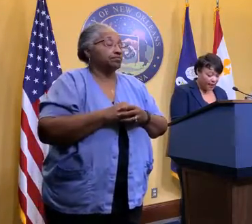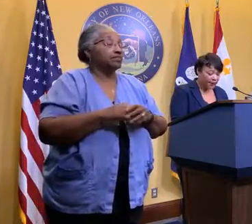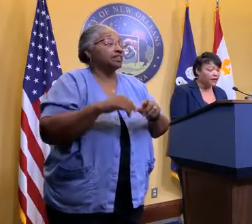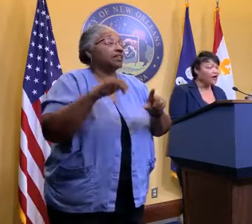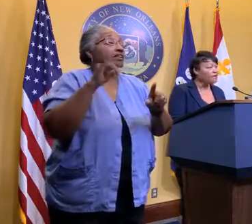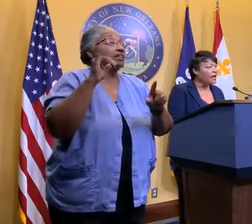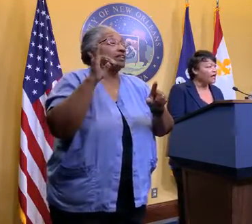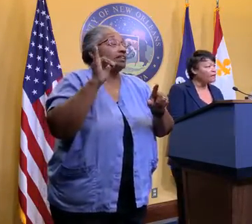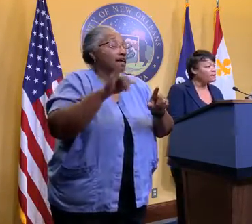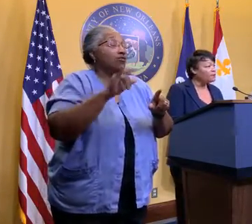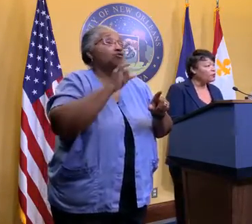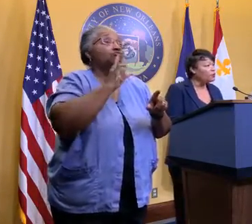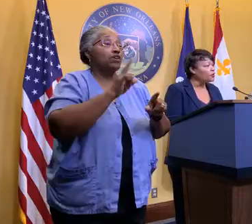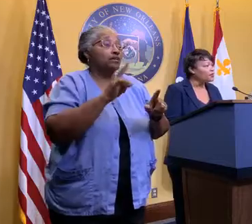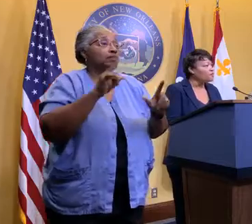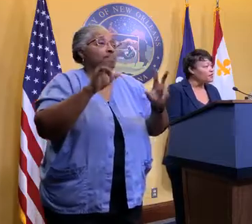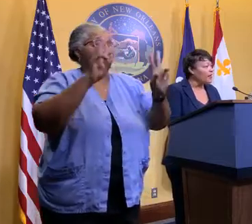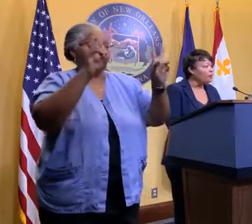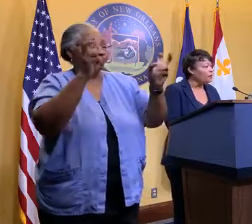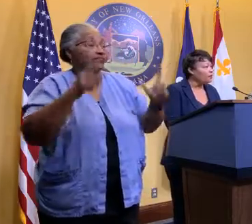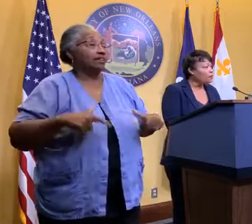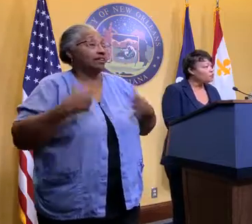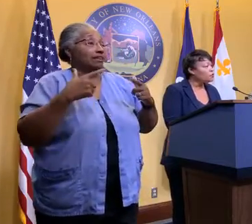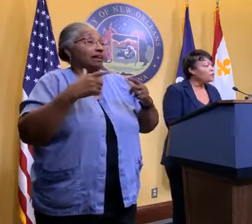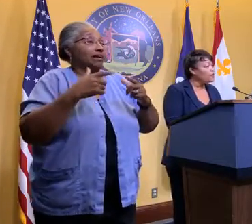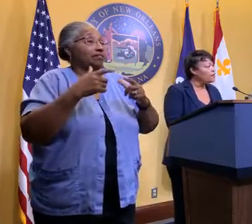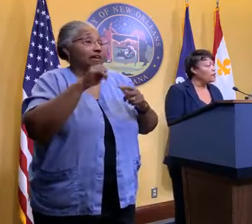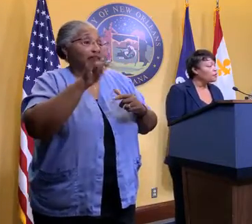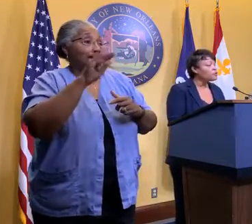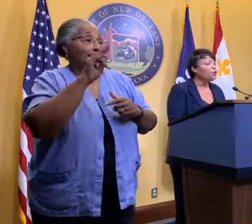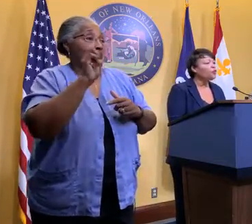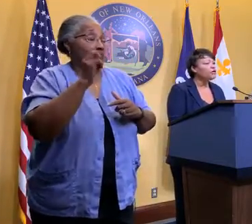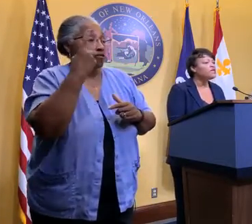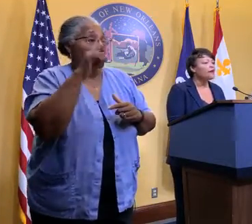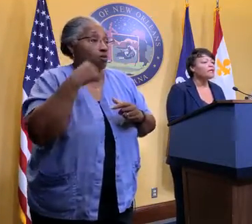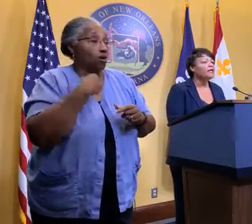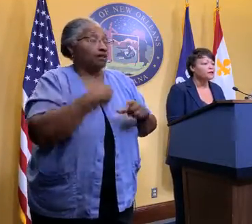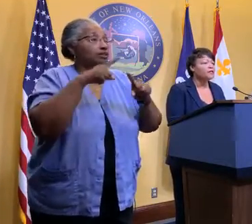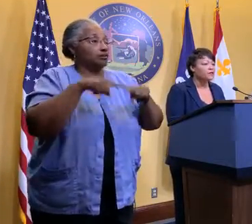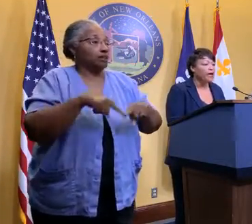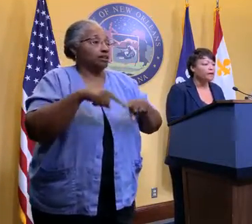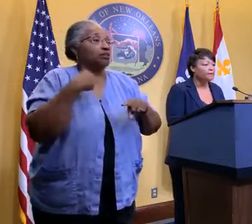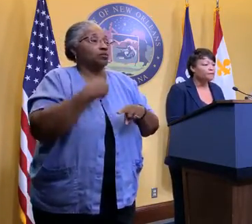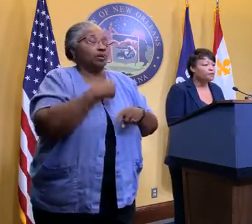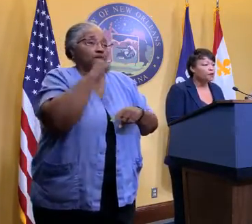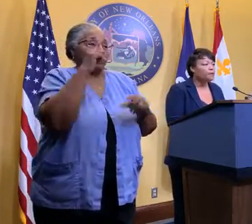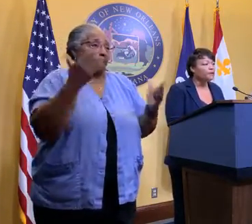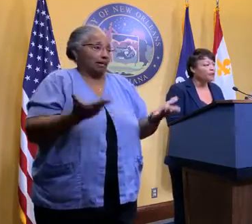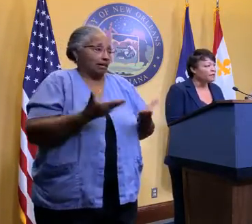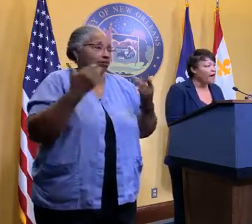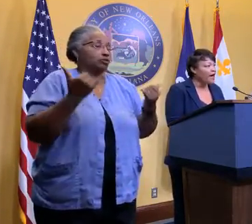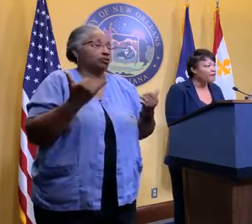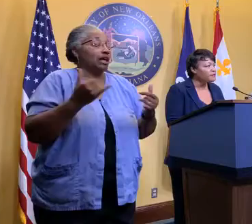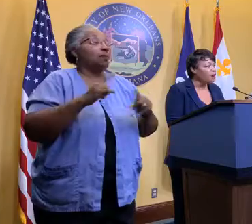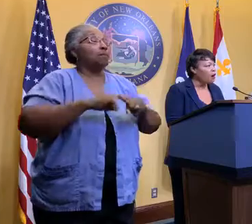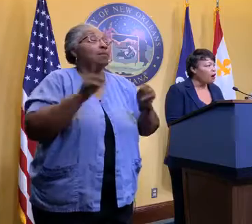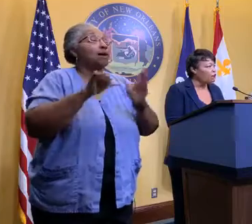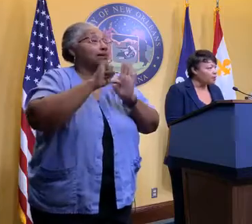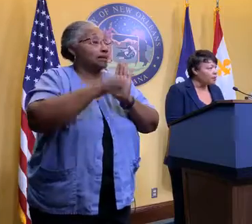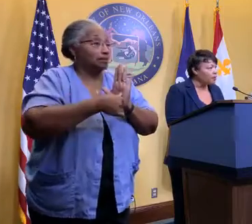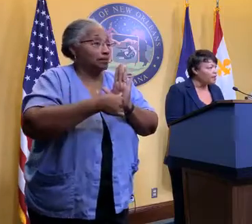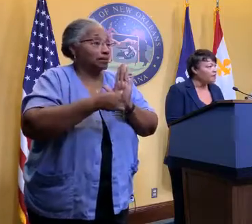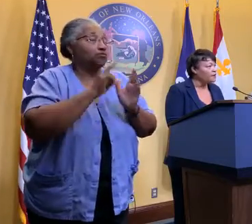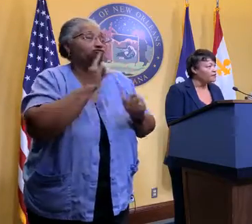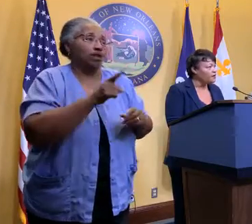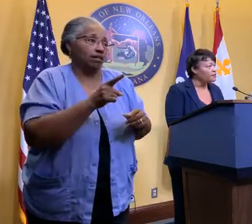been an economic lifeline that we would have been able to depend on, so we would not be here today. But the impacts